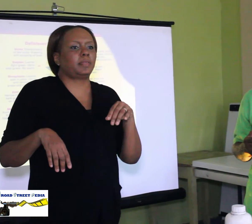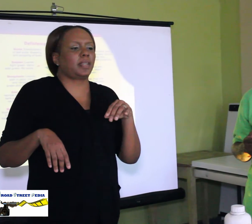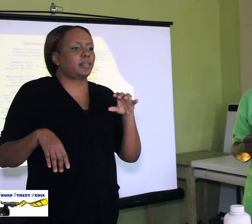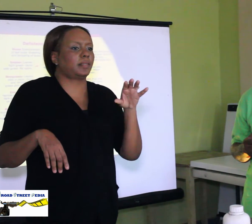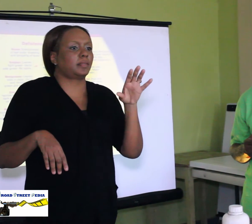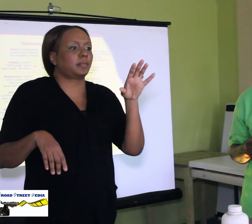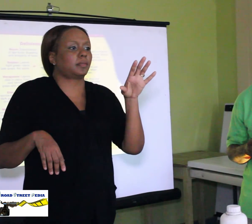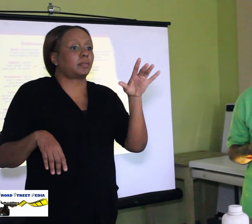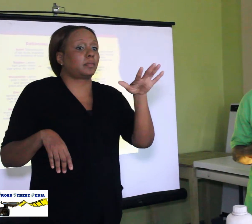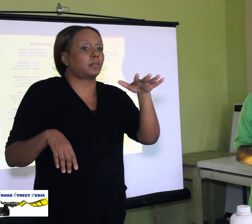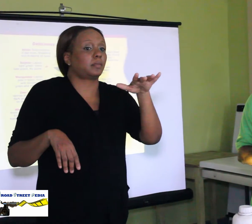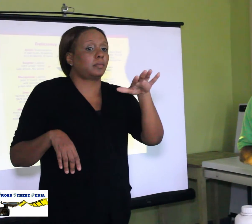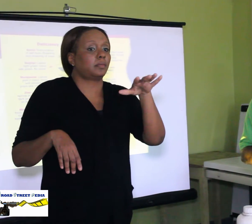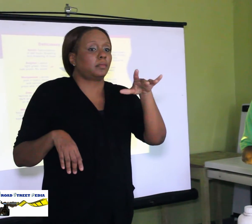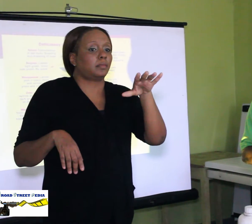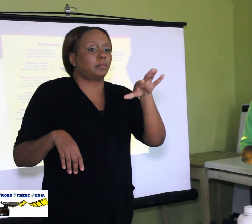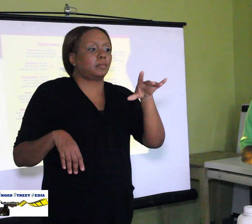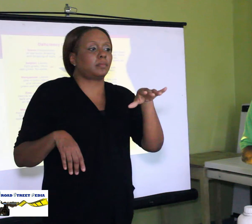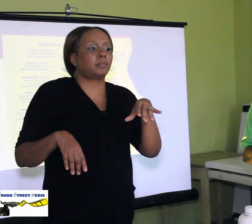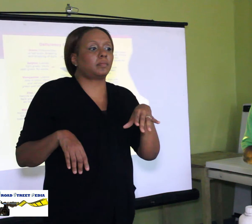That's what I'm saying.